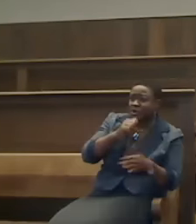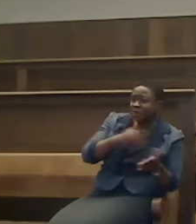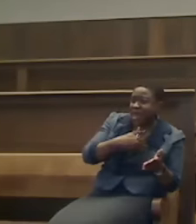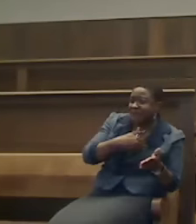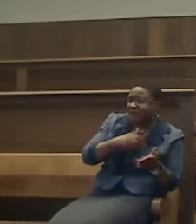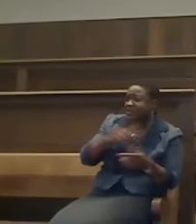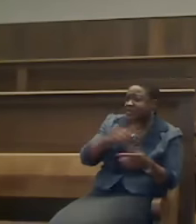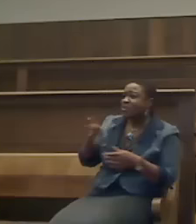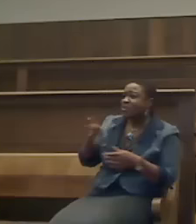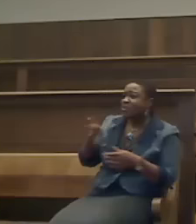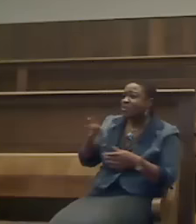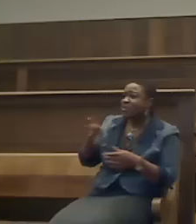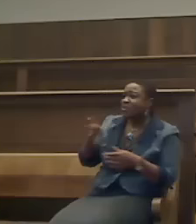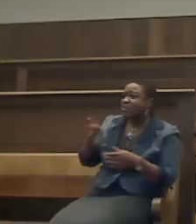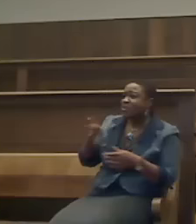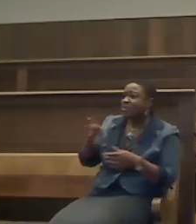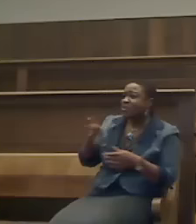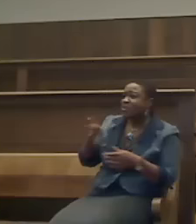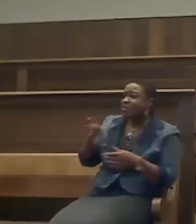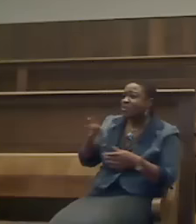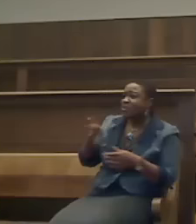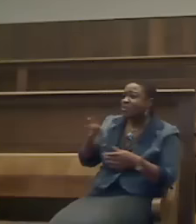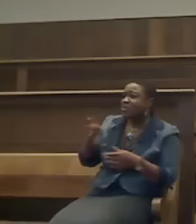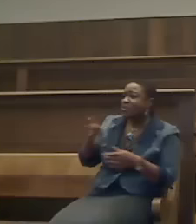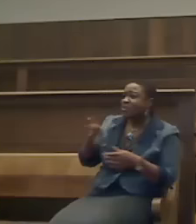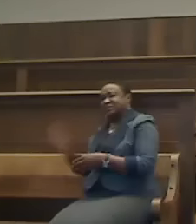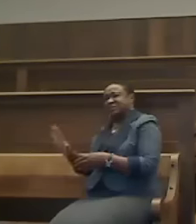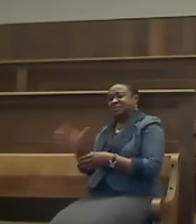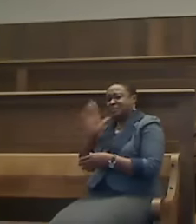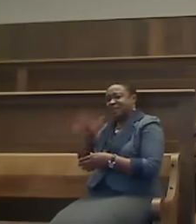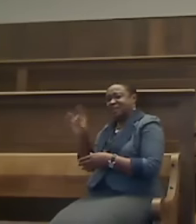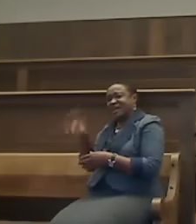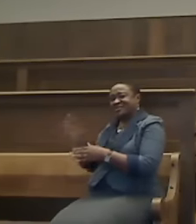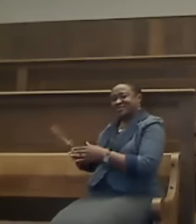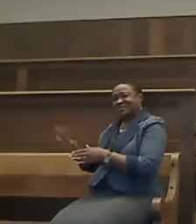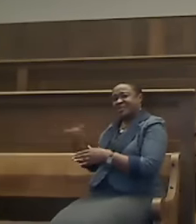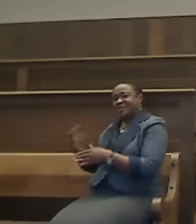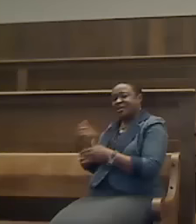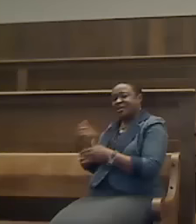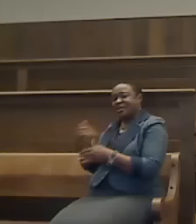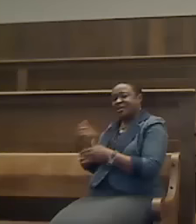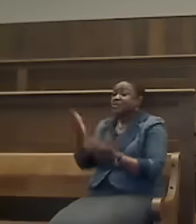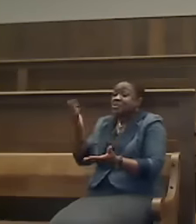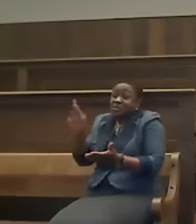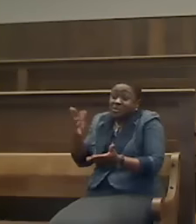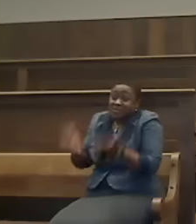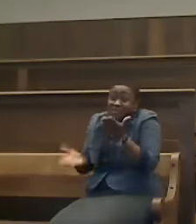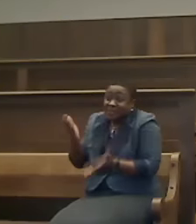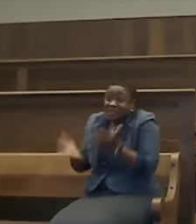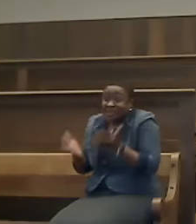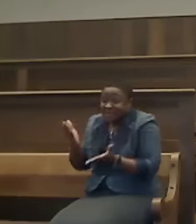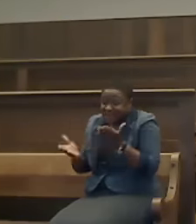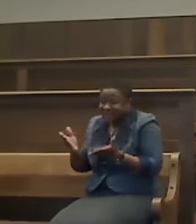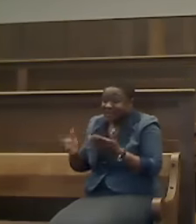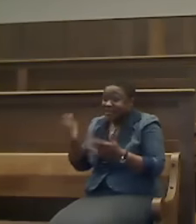only found in Monsanto's variety. Or you may be reacting to the up to 7-fold increase